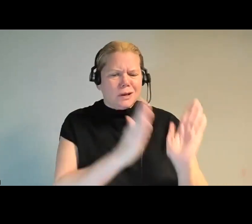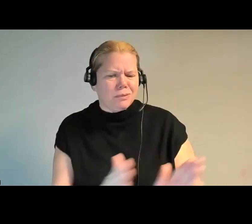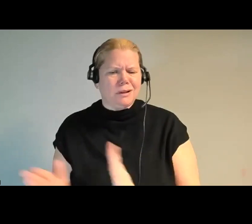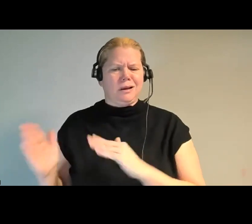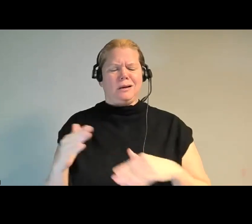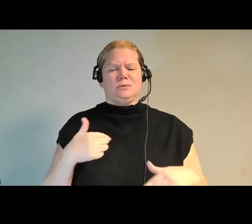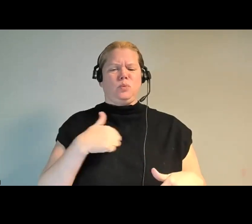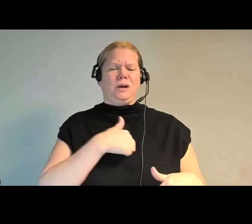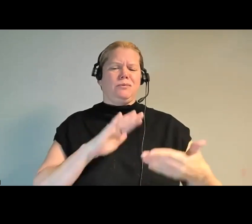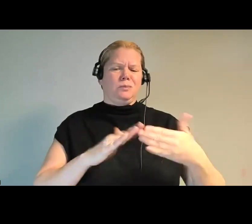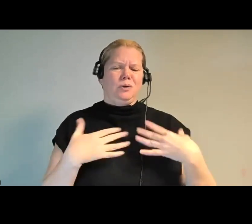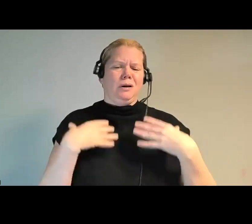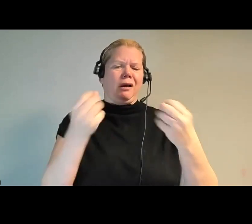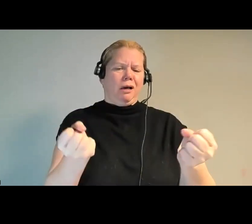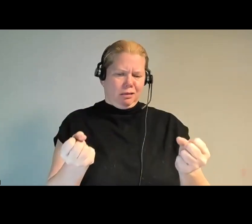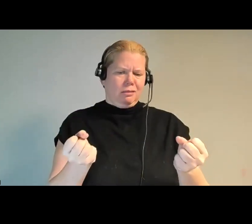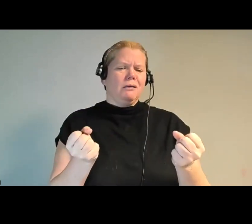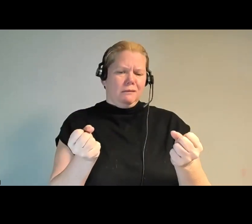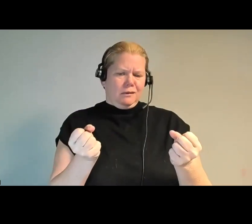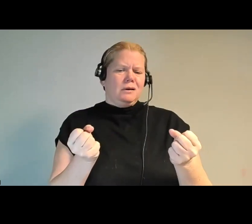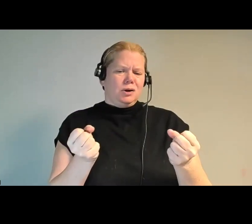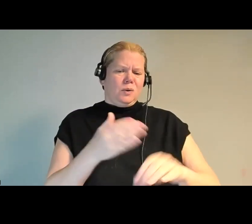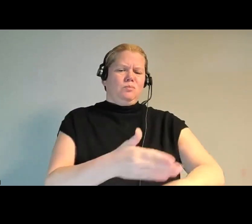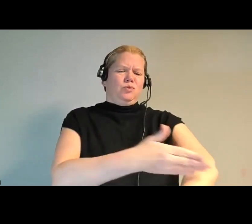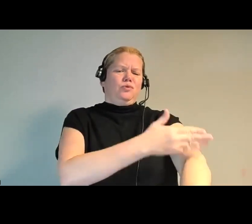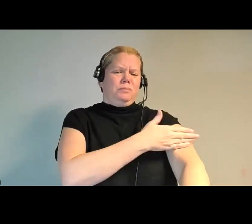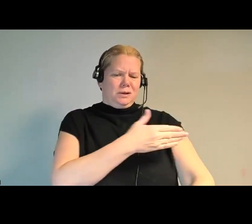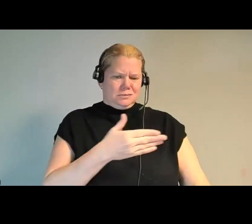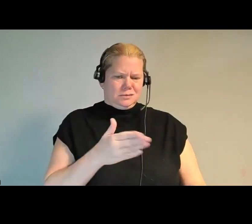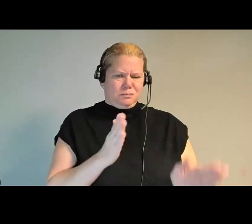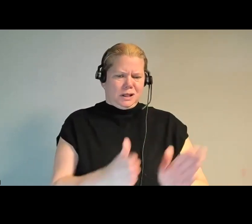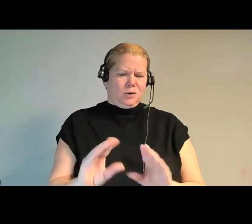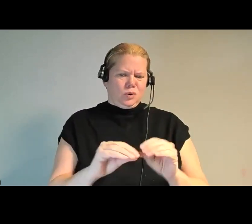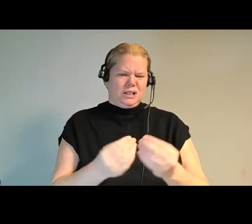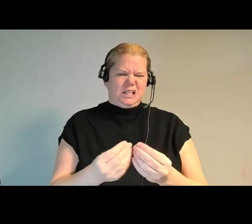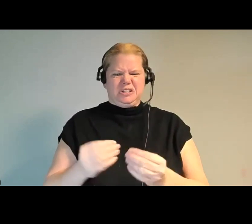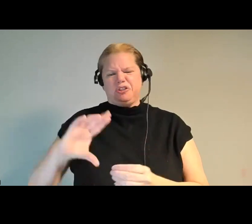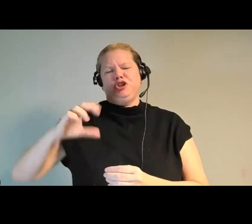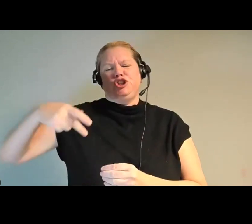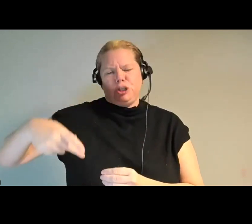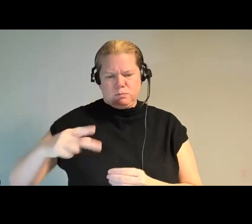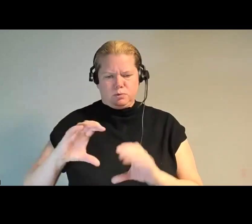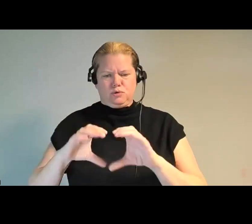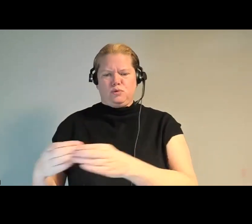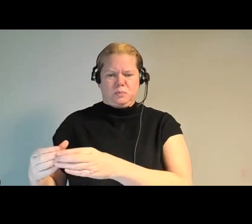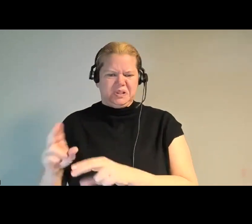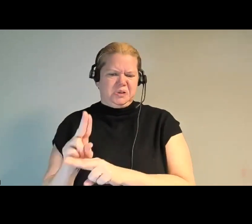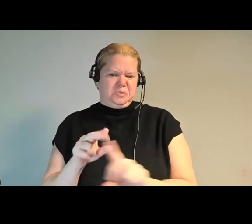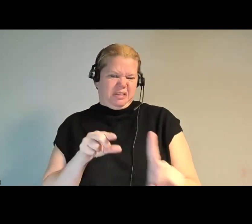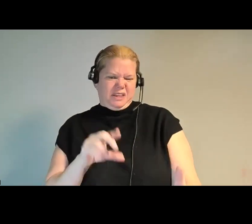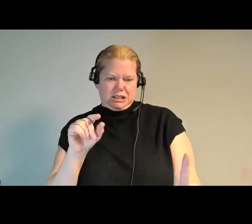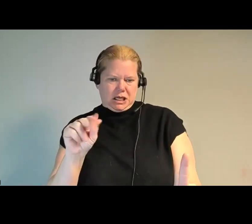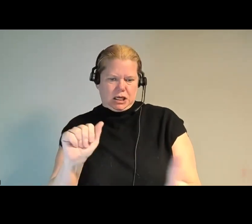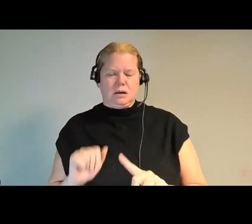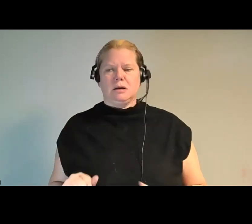health improvement planning organizations or CHIP groups that use this data, and many other community organizations use this data. But